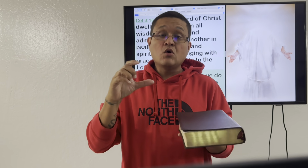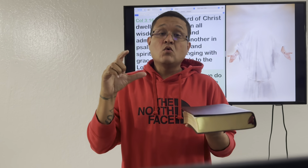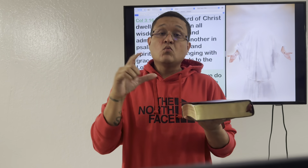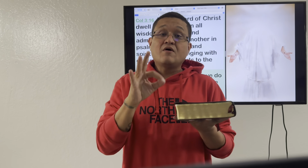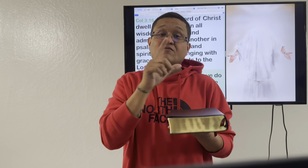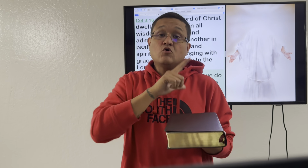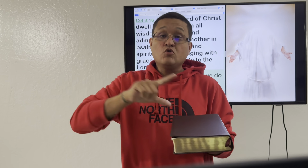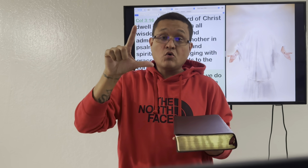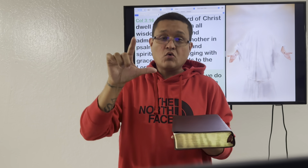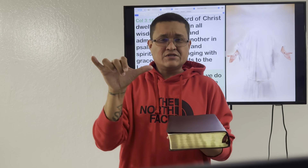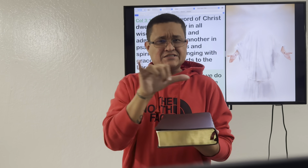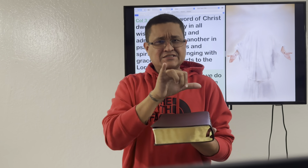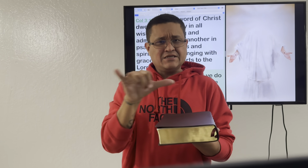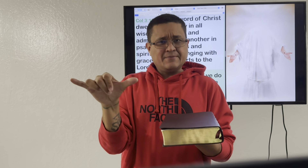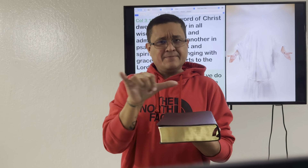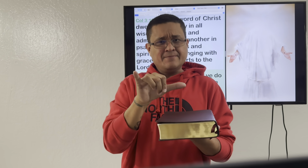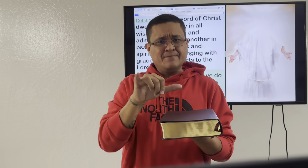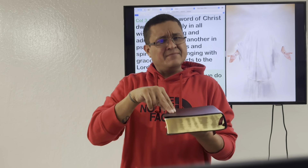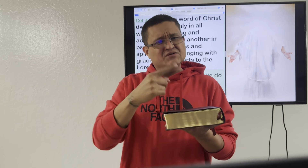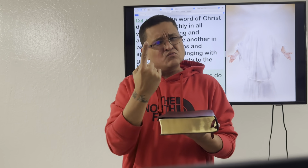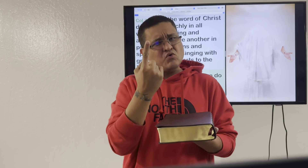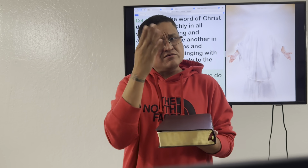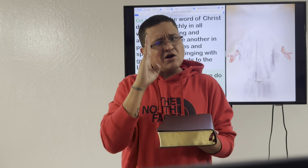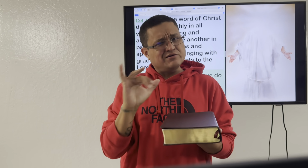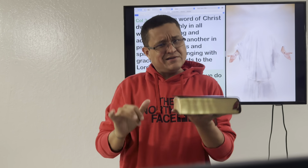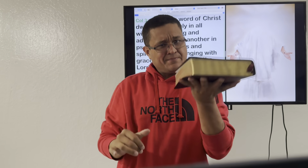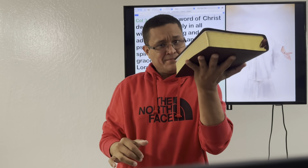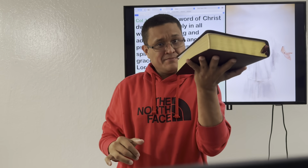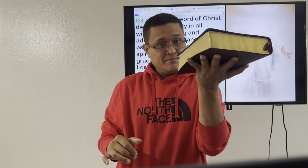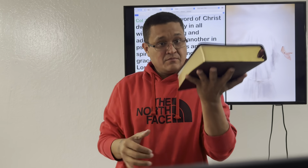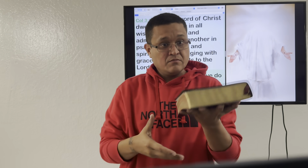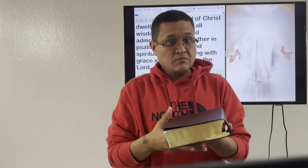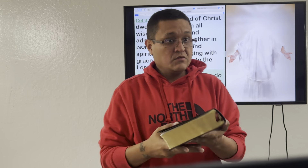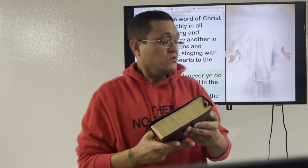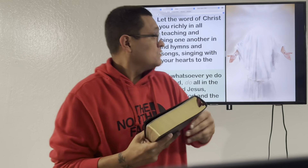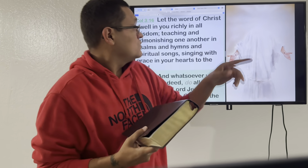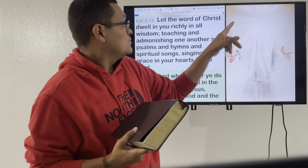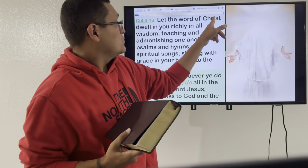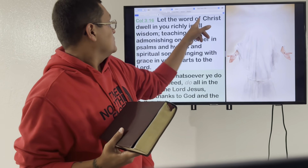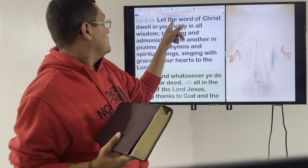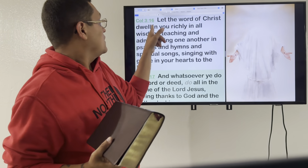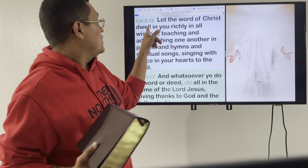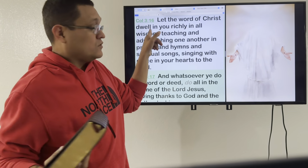God and word of Christ, word of the Lord, is all the same. Still one God.